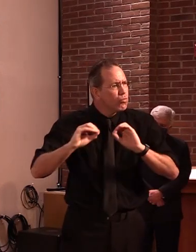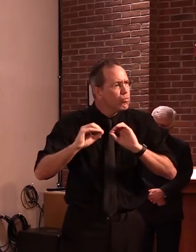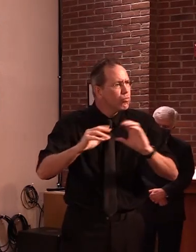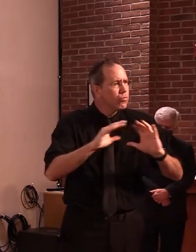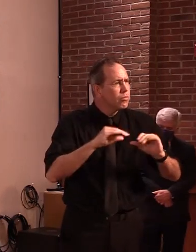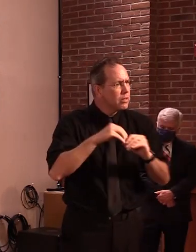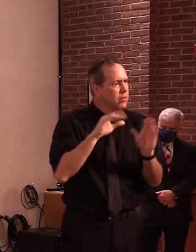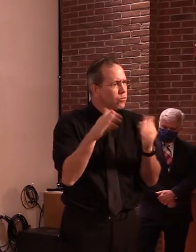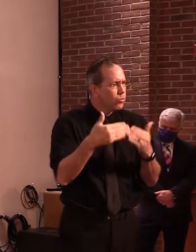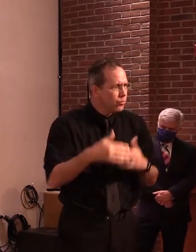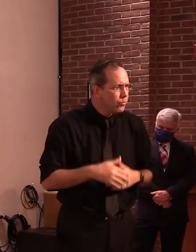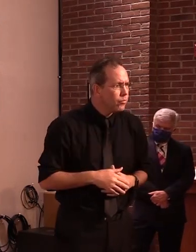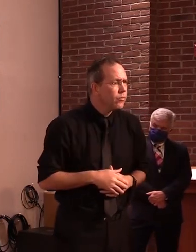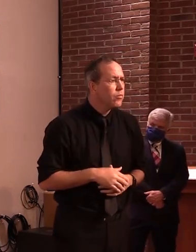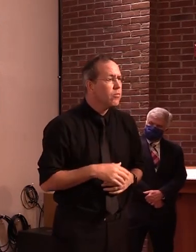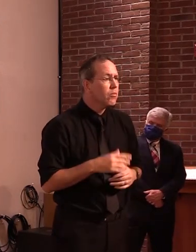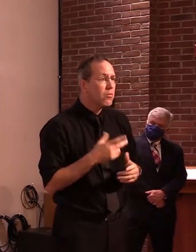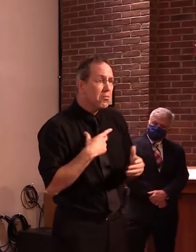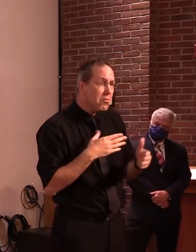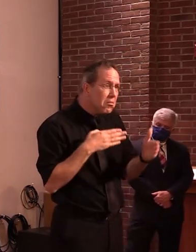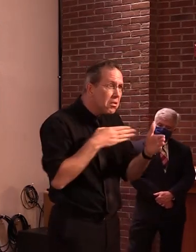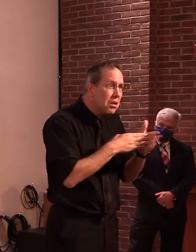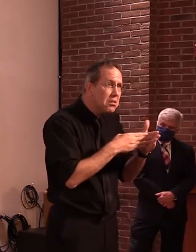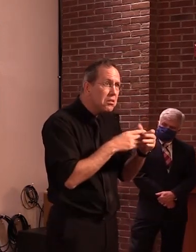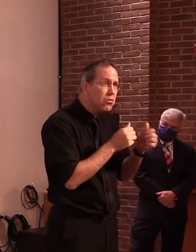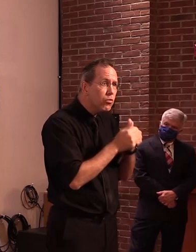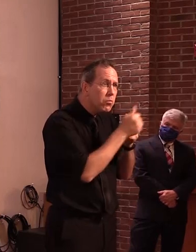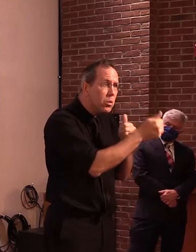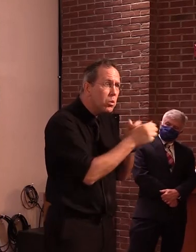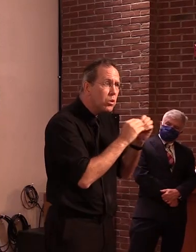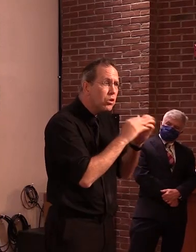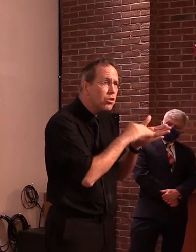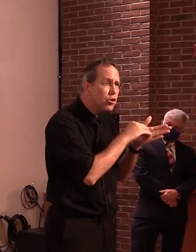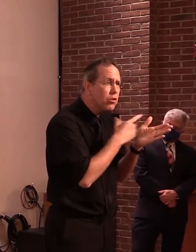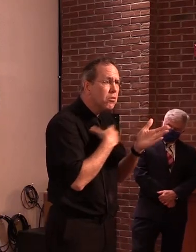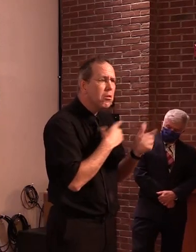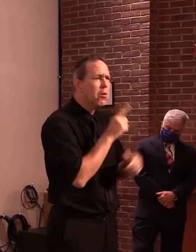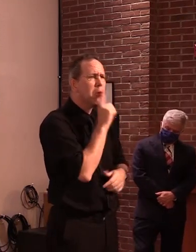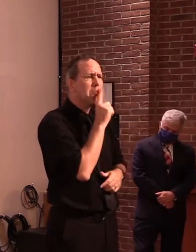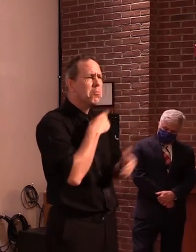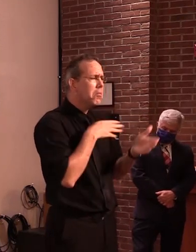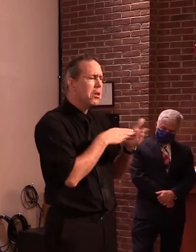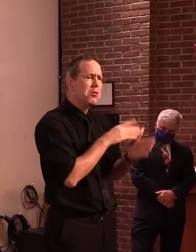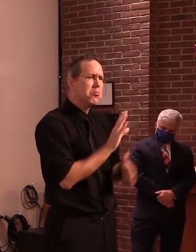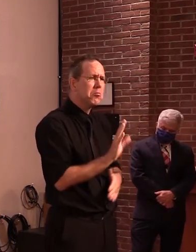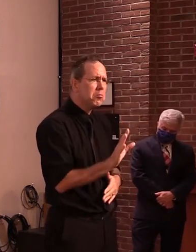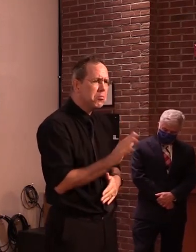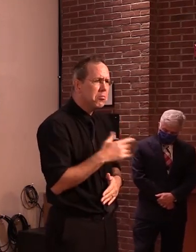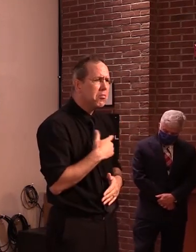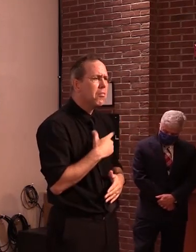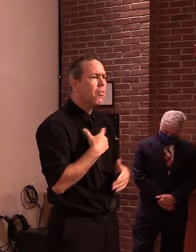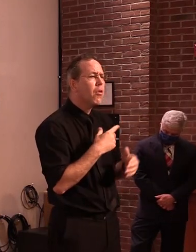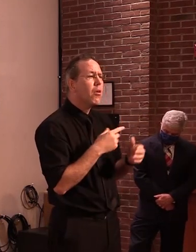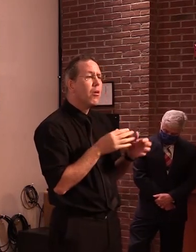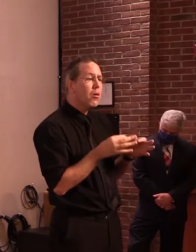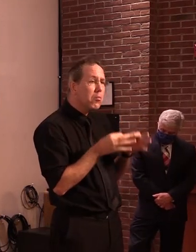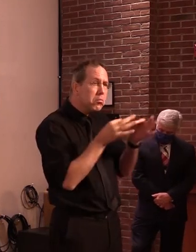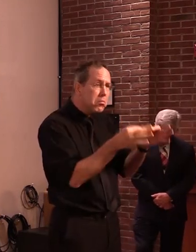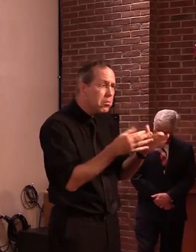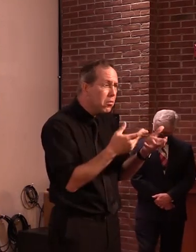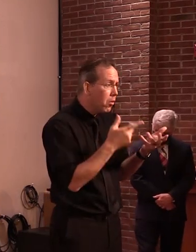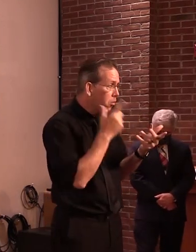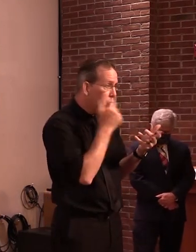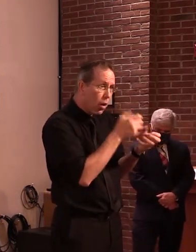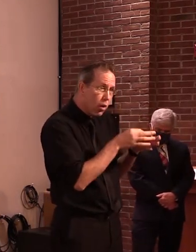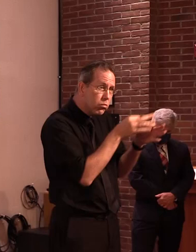district from doing whatever, I mean, taking more time, having more of a hybrid situation where